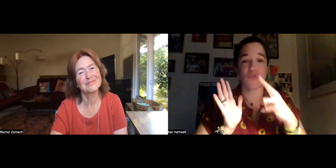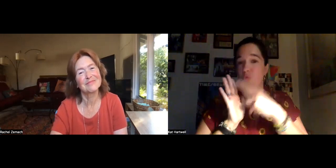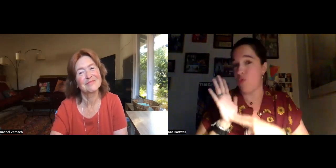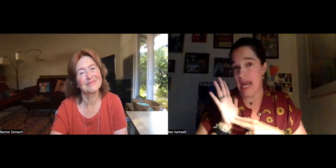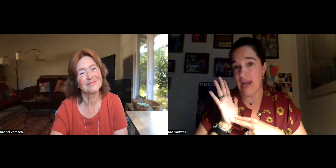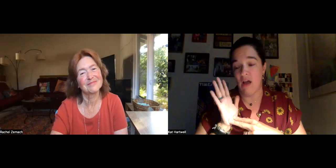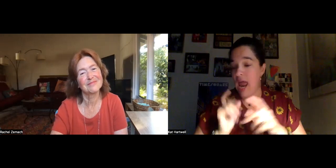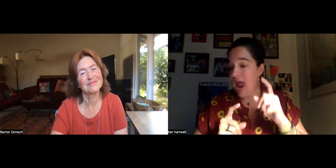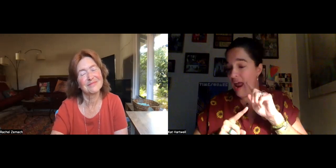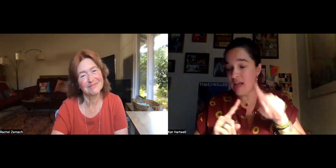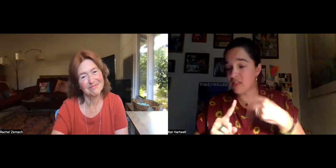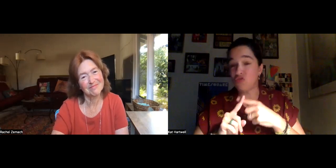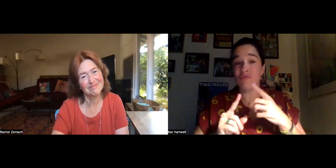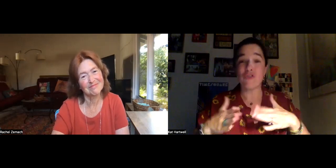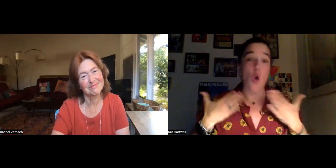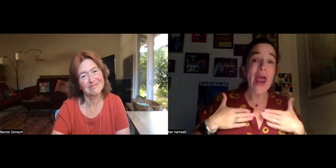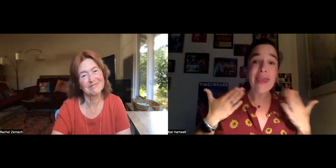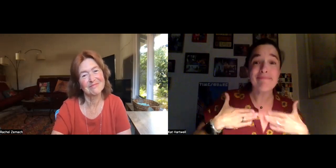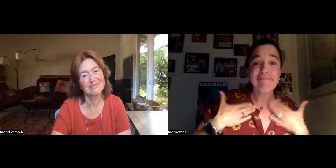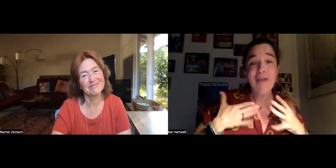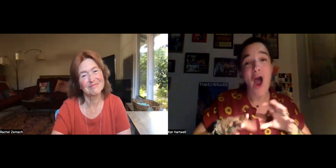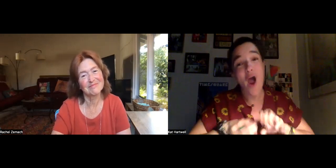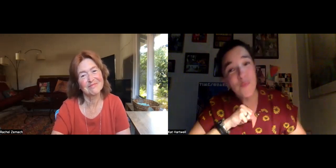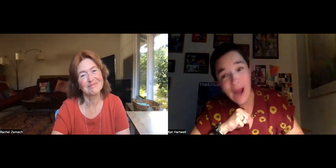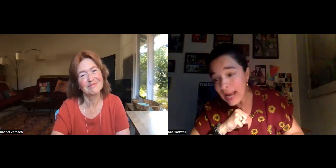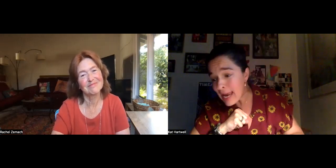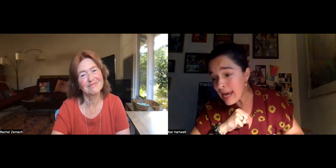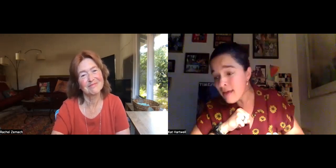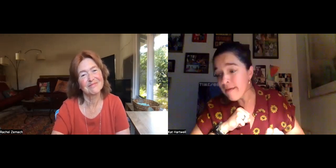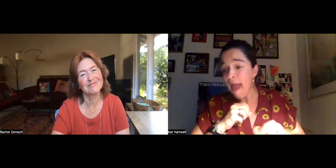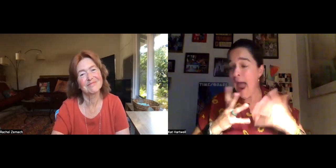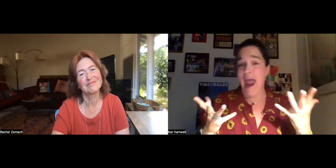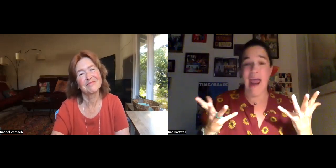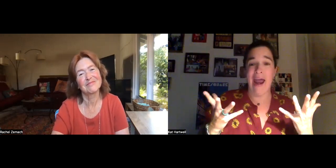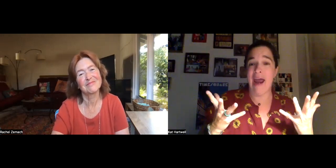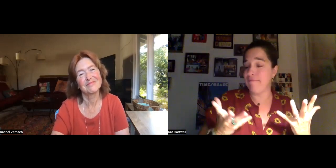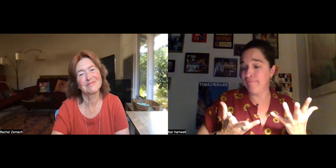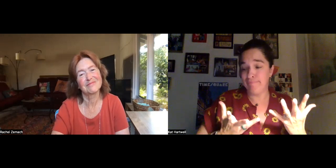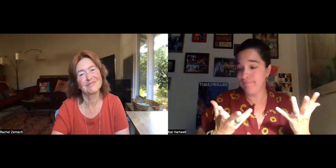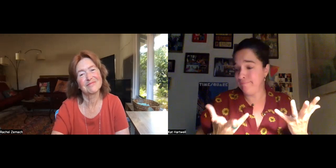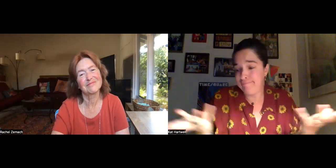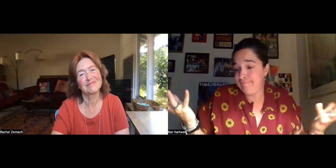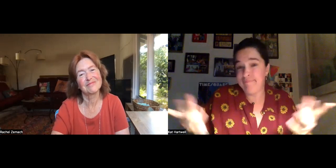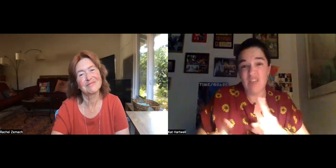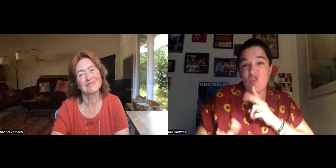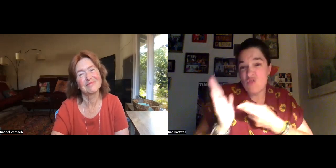Must read. It's joy, heartbreaking, and